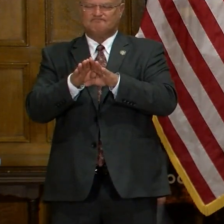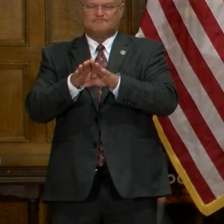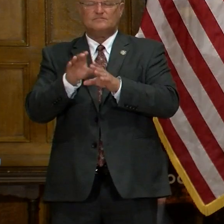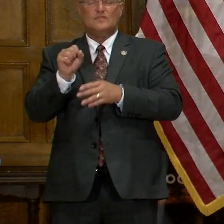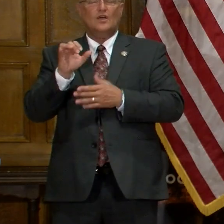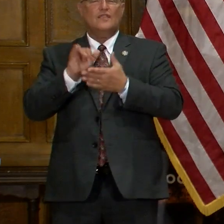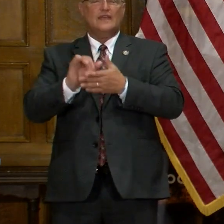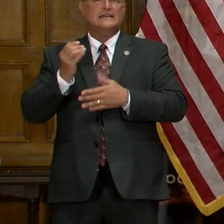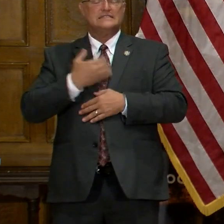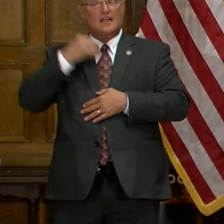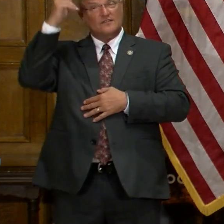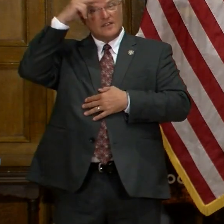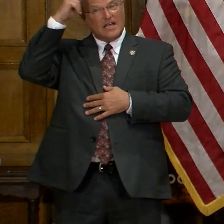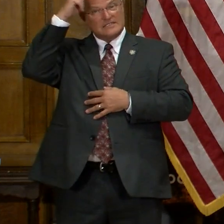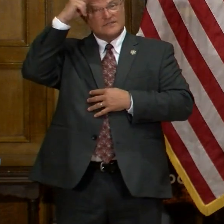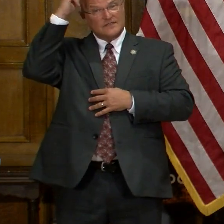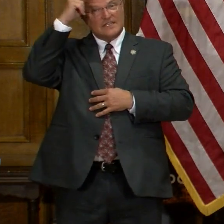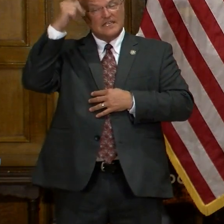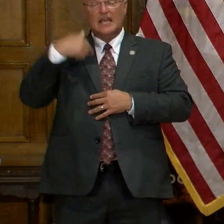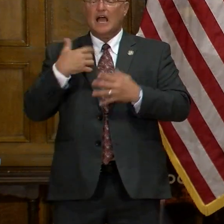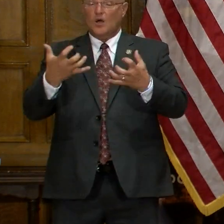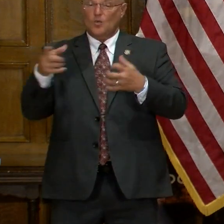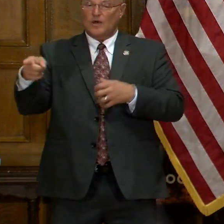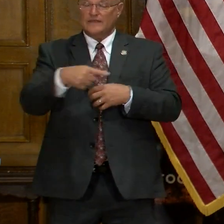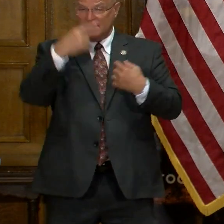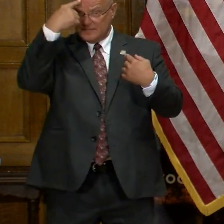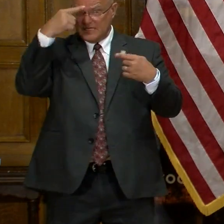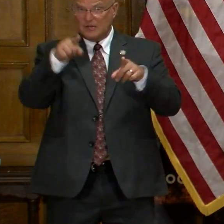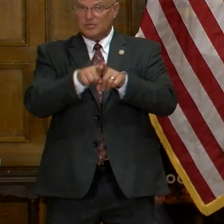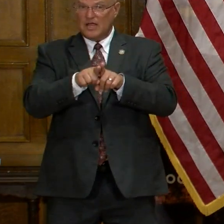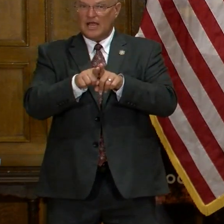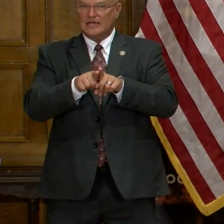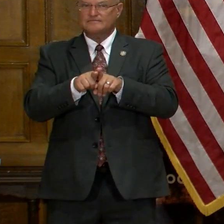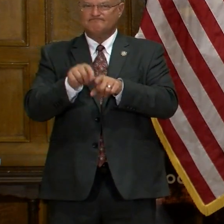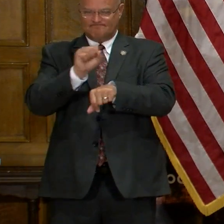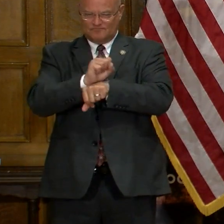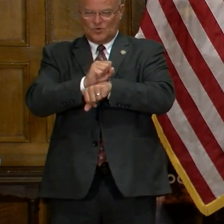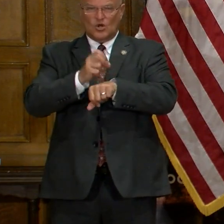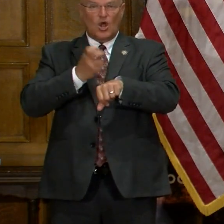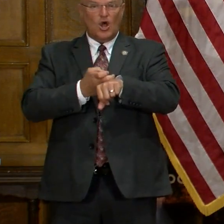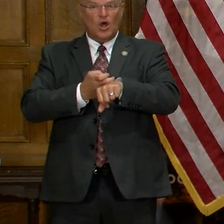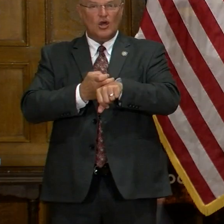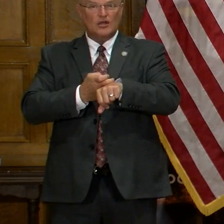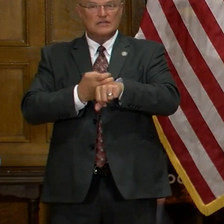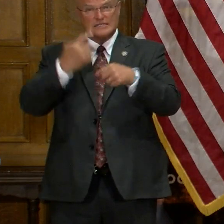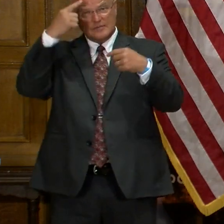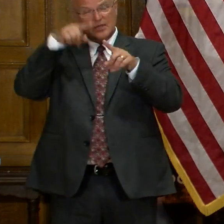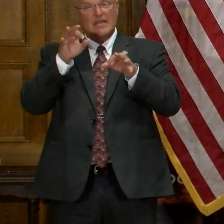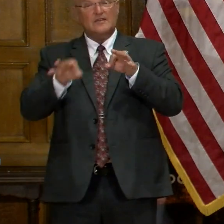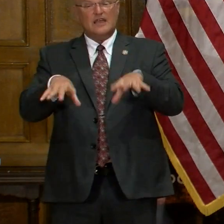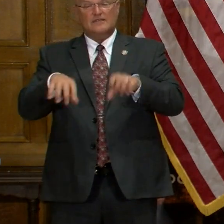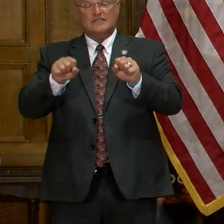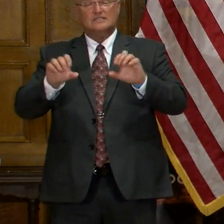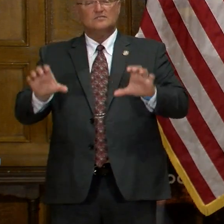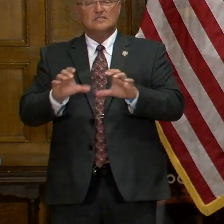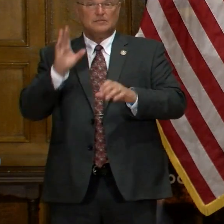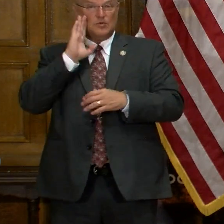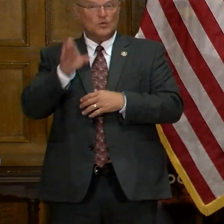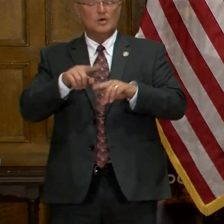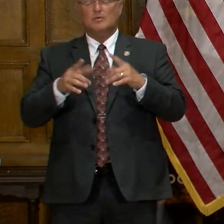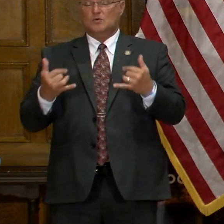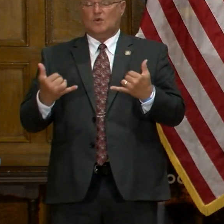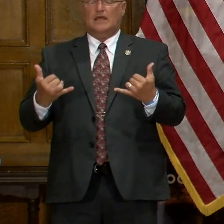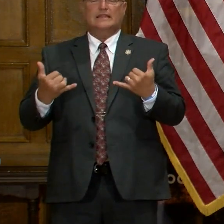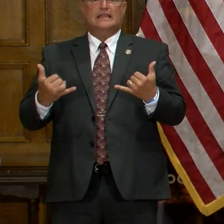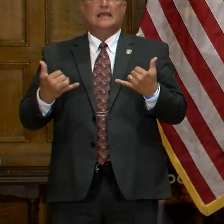on. So that's our philosophy. I want them to comply. They're working hard at it, and if we have to take additional steps, we will. But